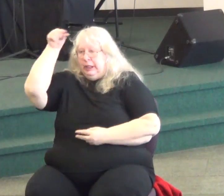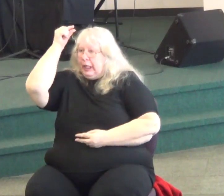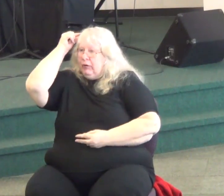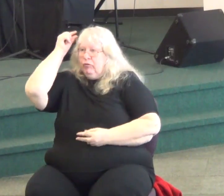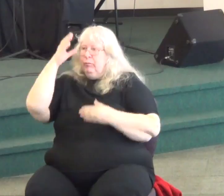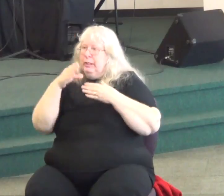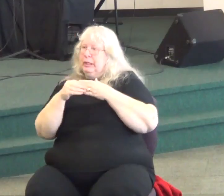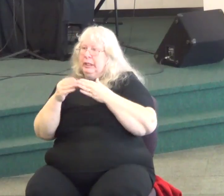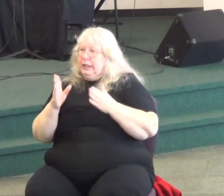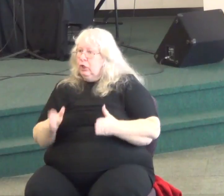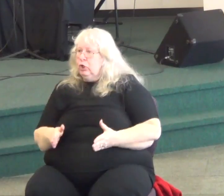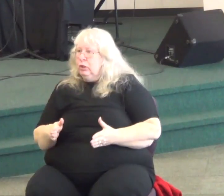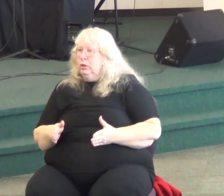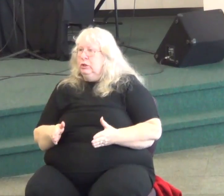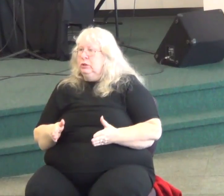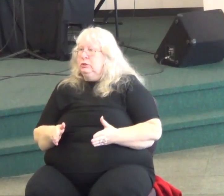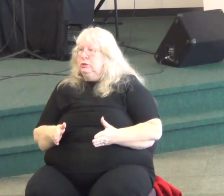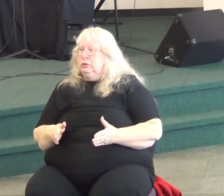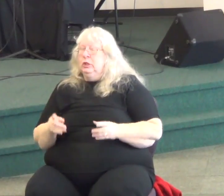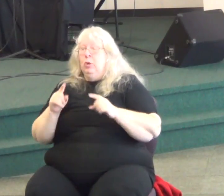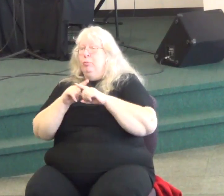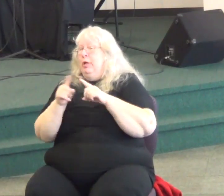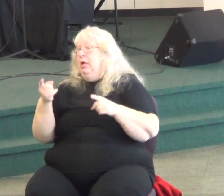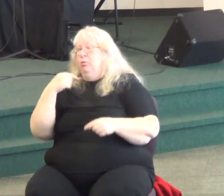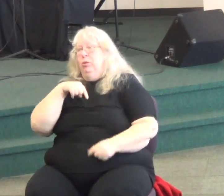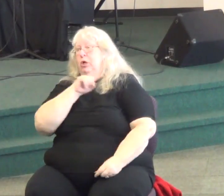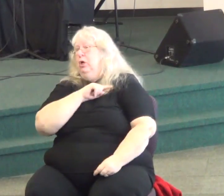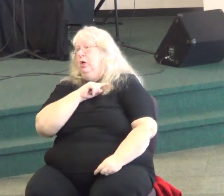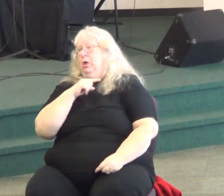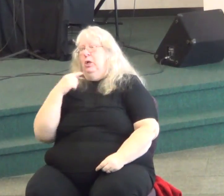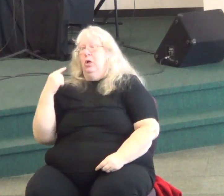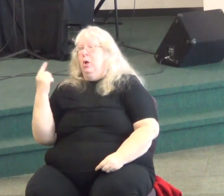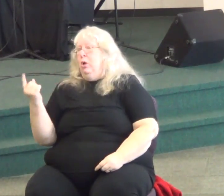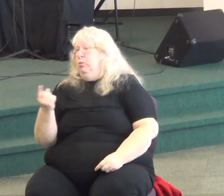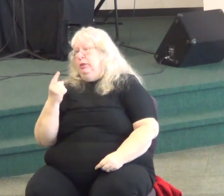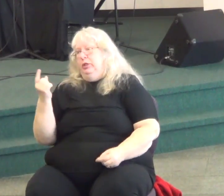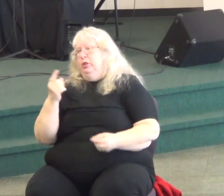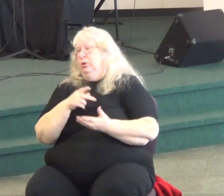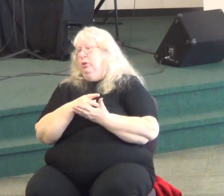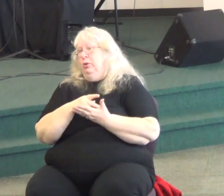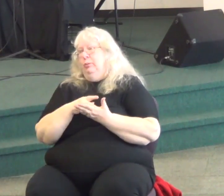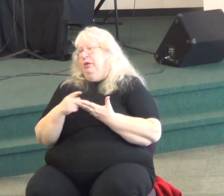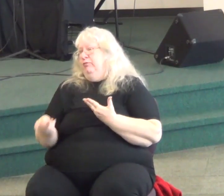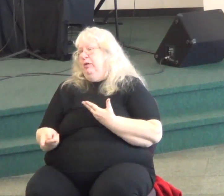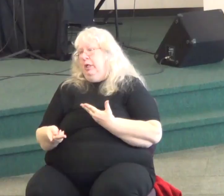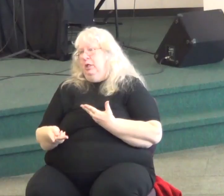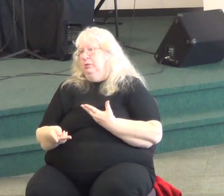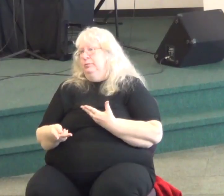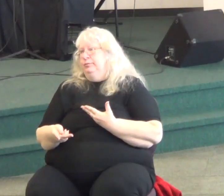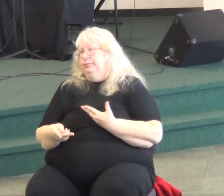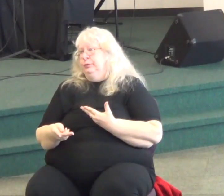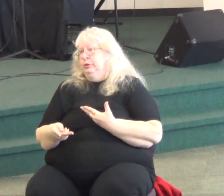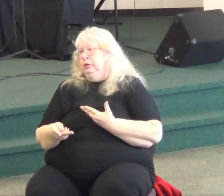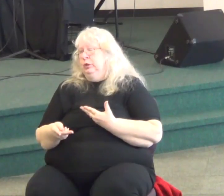down every time. Right. Every time, sooner or later.